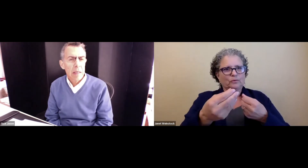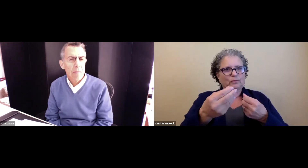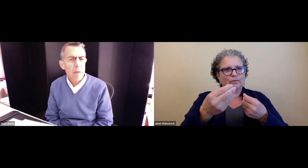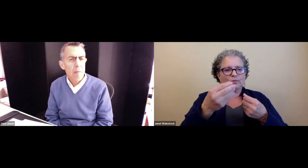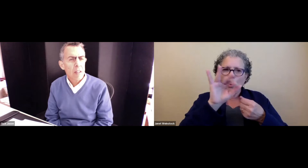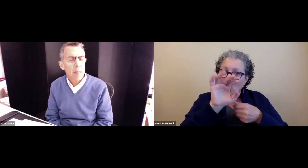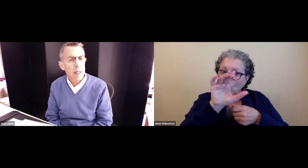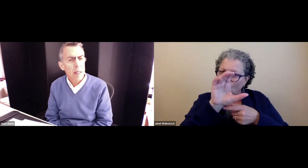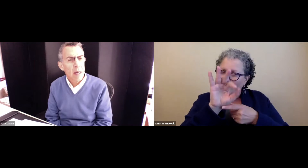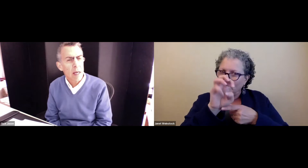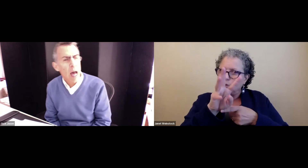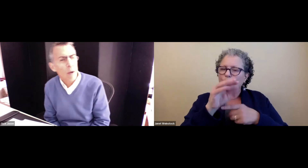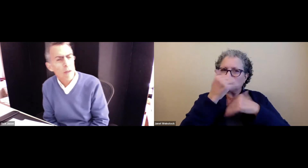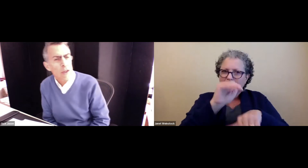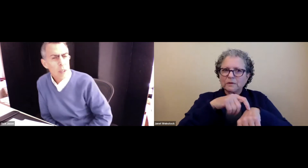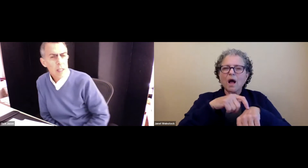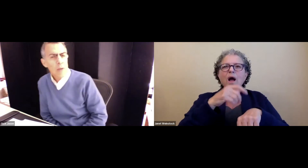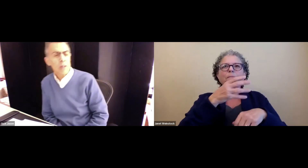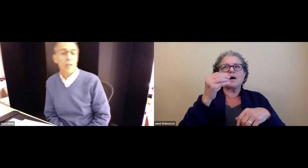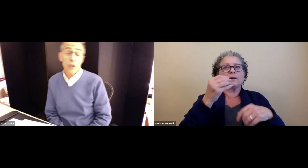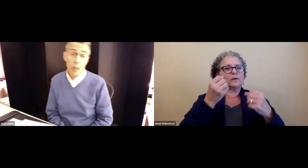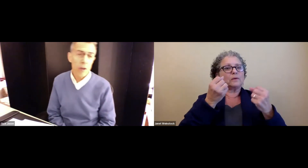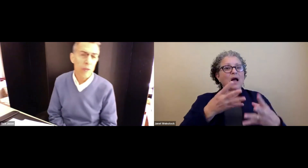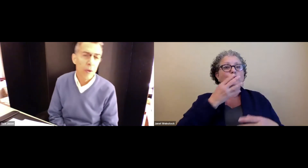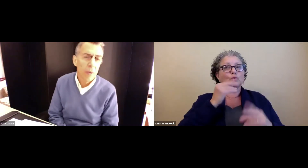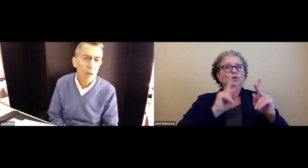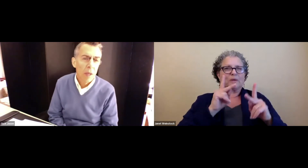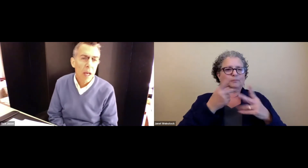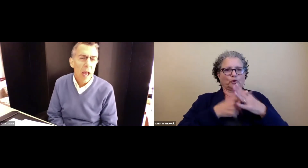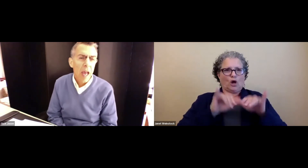it must have been out on the street. It was during curfew, and a